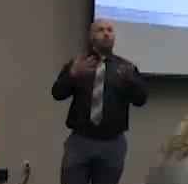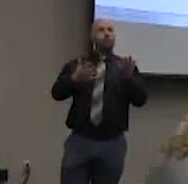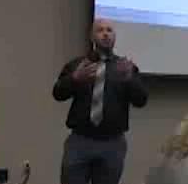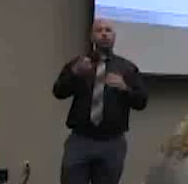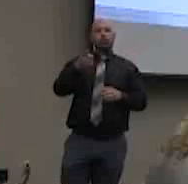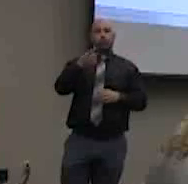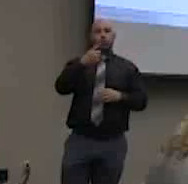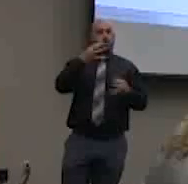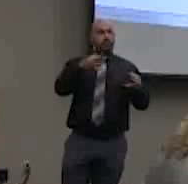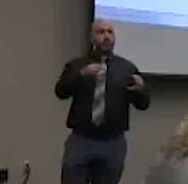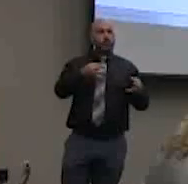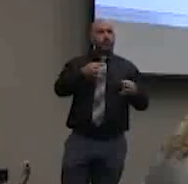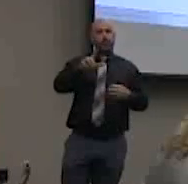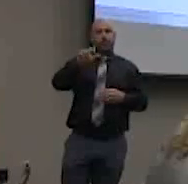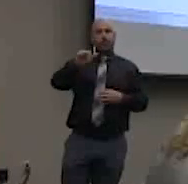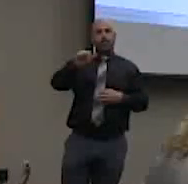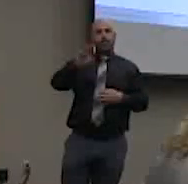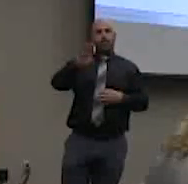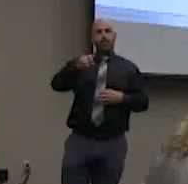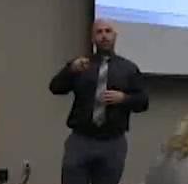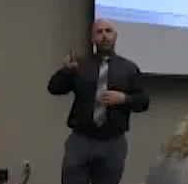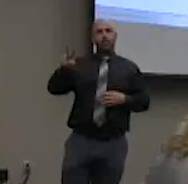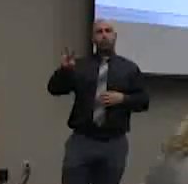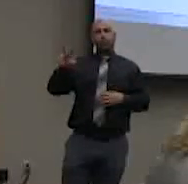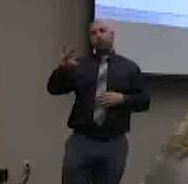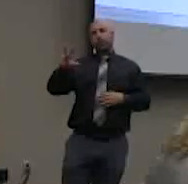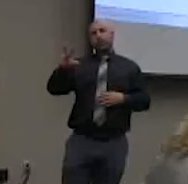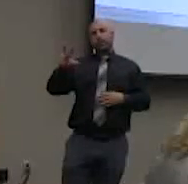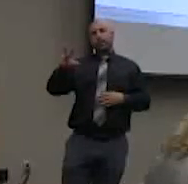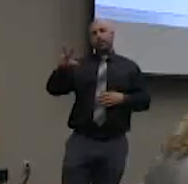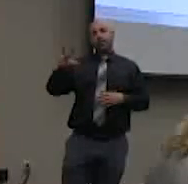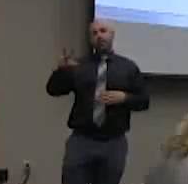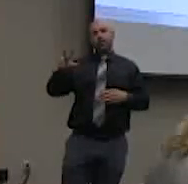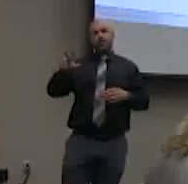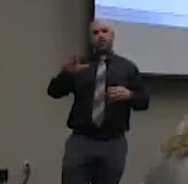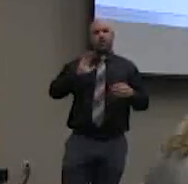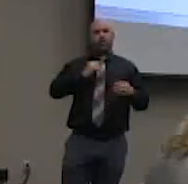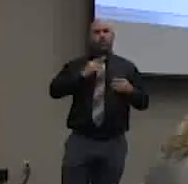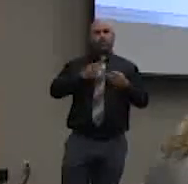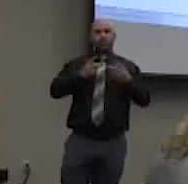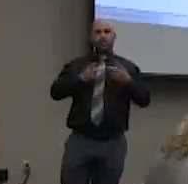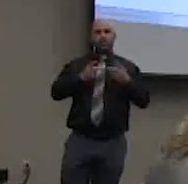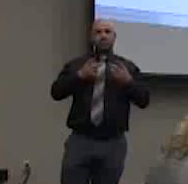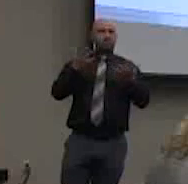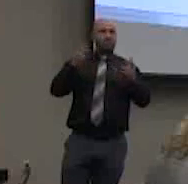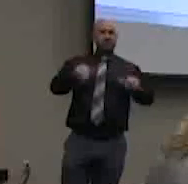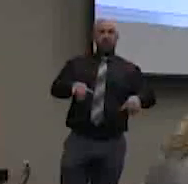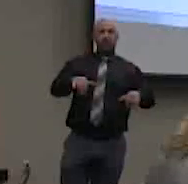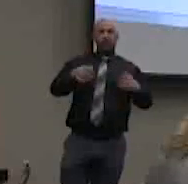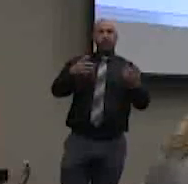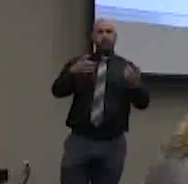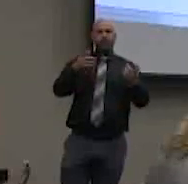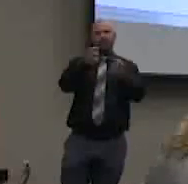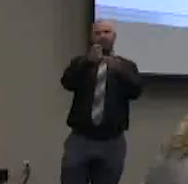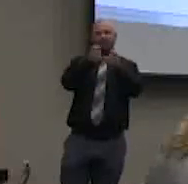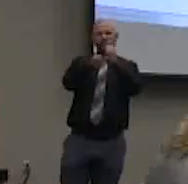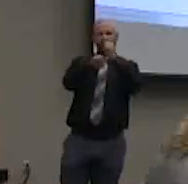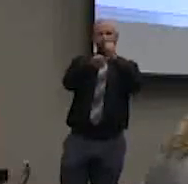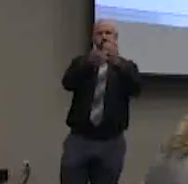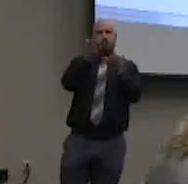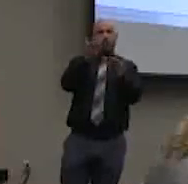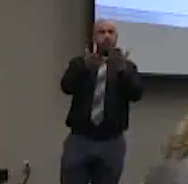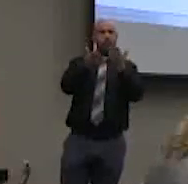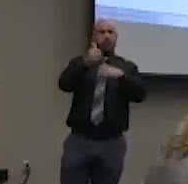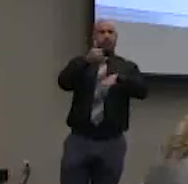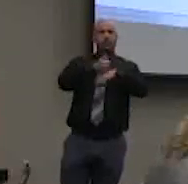just underline, and you know, our position is still the same. You may want to make some tweaks and additions to that based on what has advanced in the past